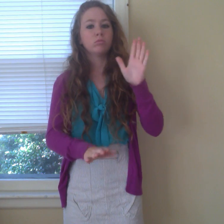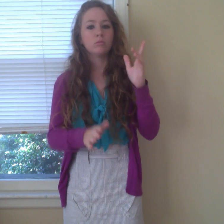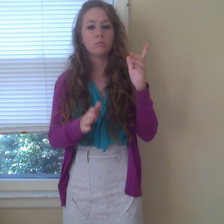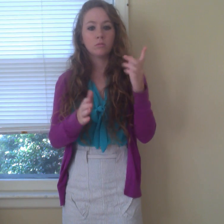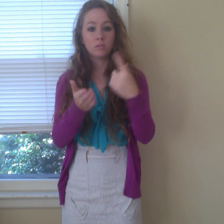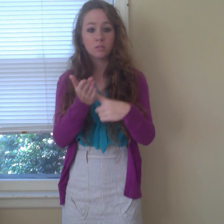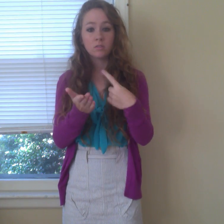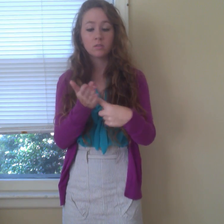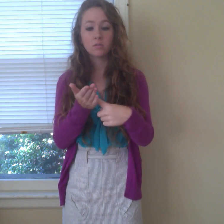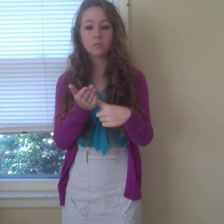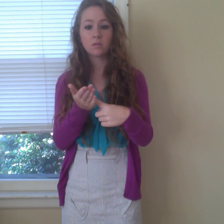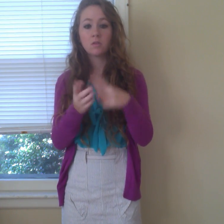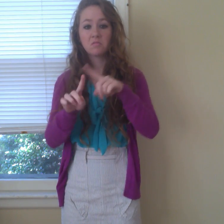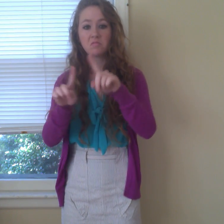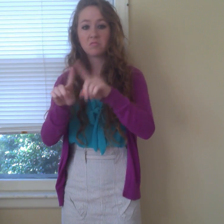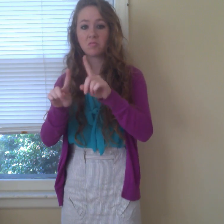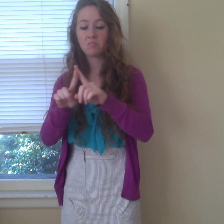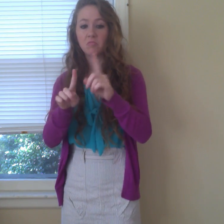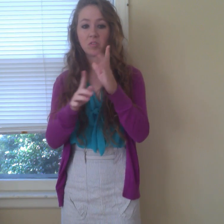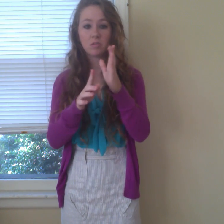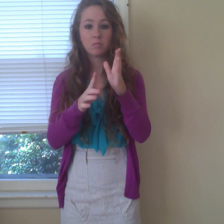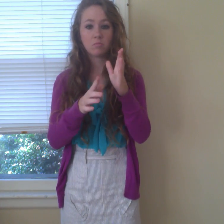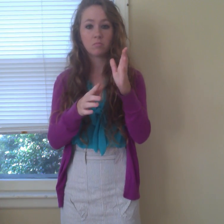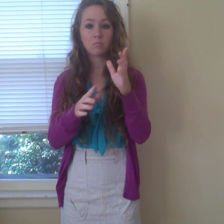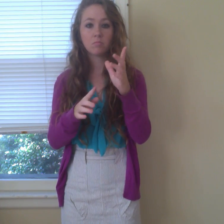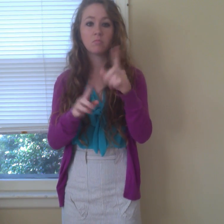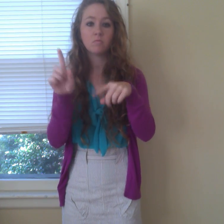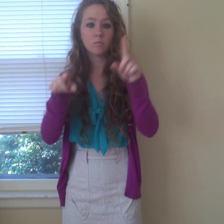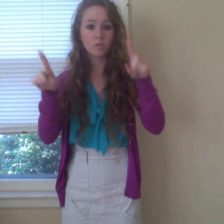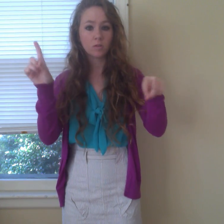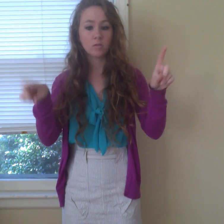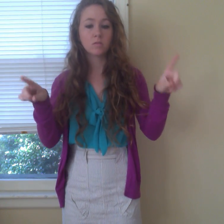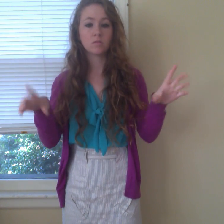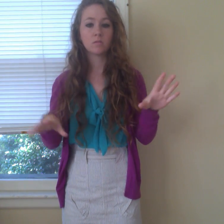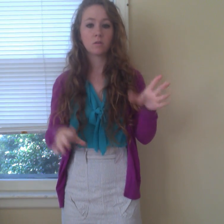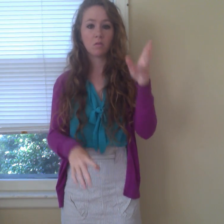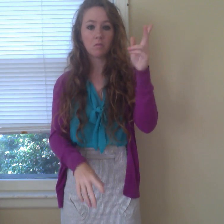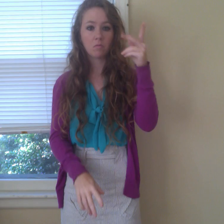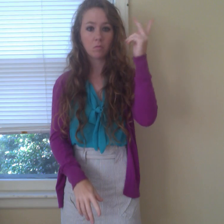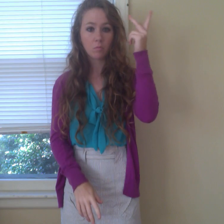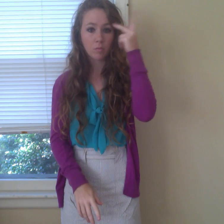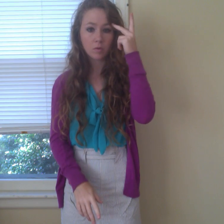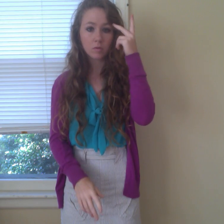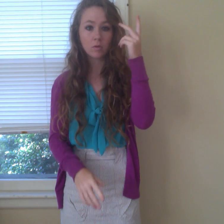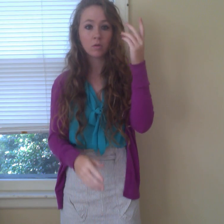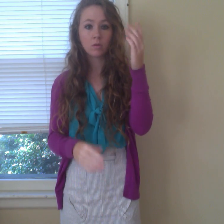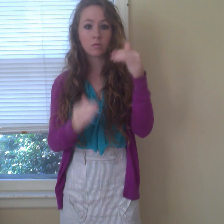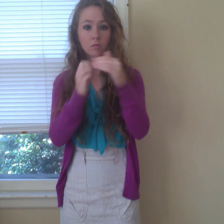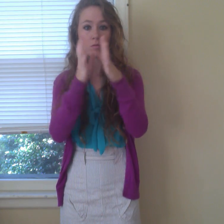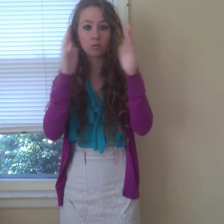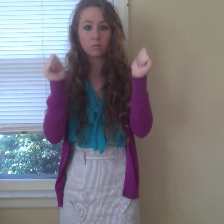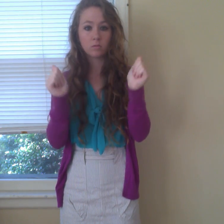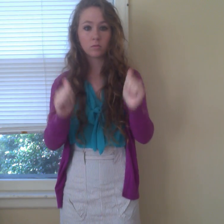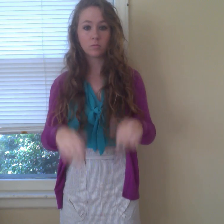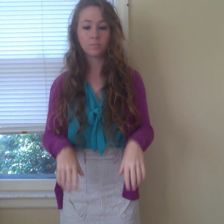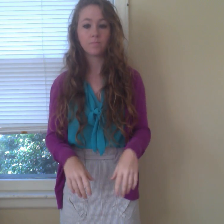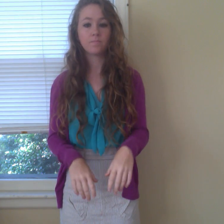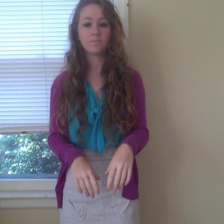about the political spectrum. Many have been led to believe that the political spectrum places groups such as communists on the far left, fascists